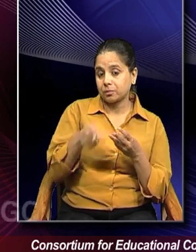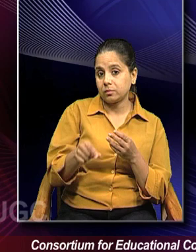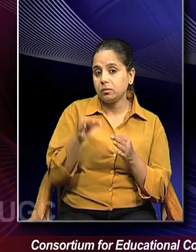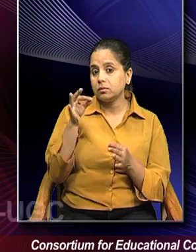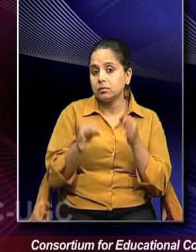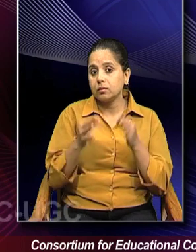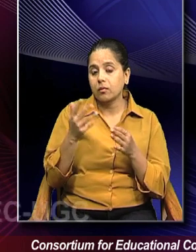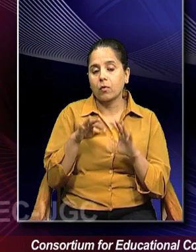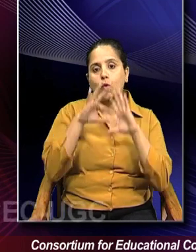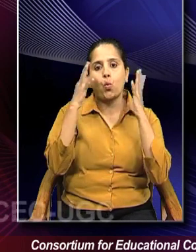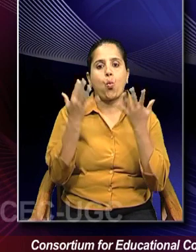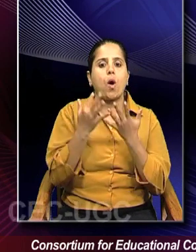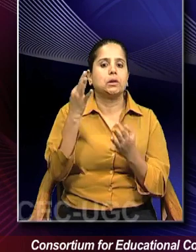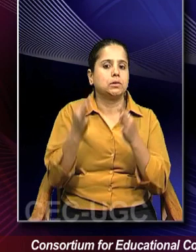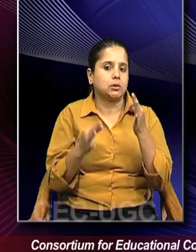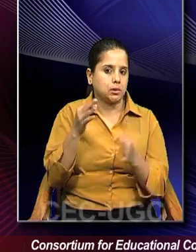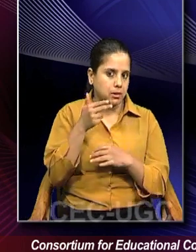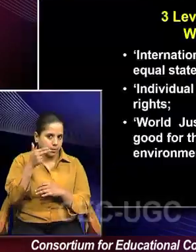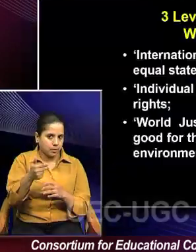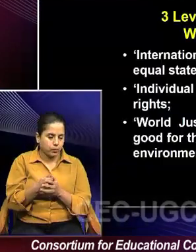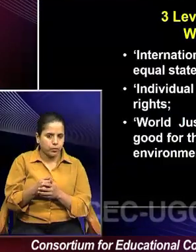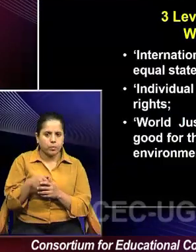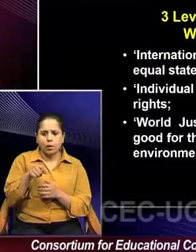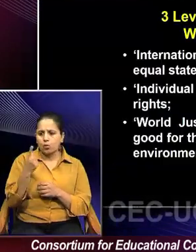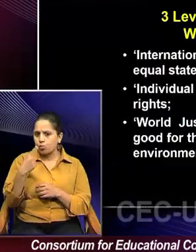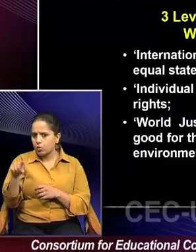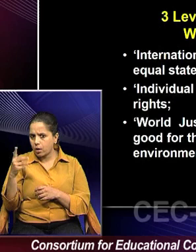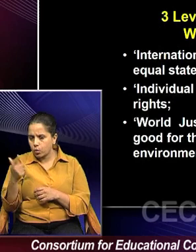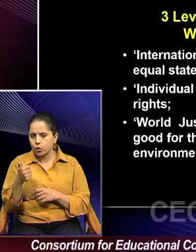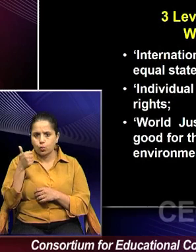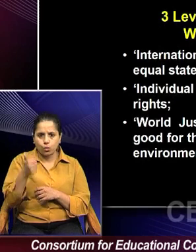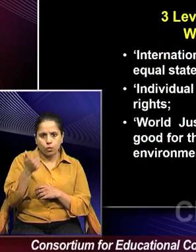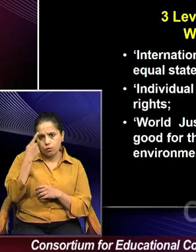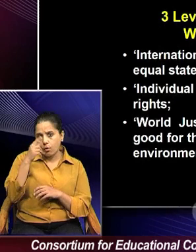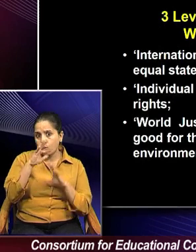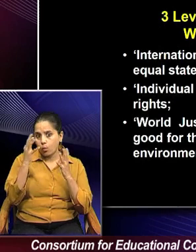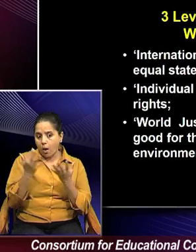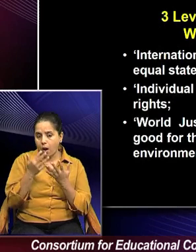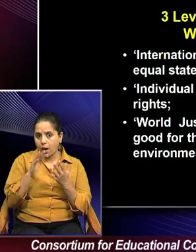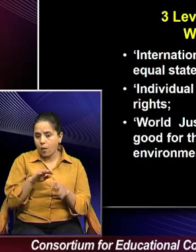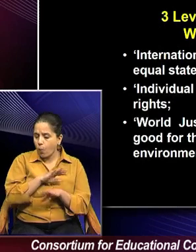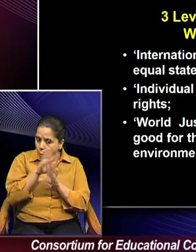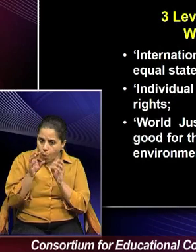justice is world justice. What is right or good for the world as a whole? For